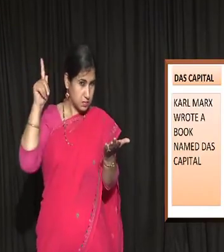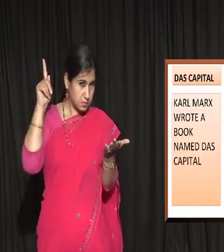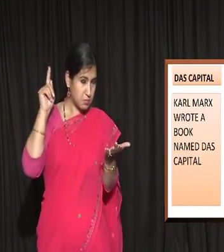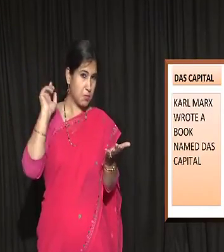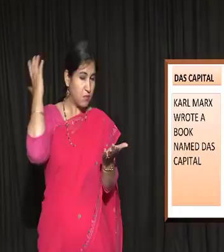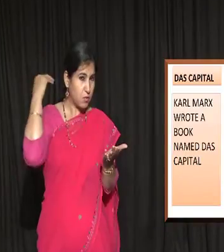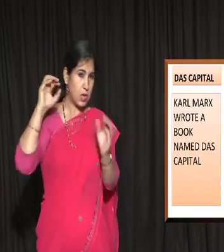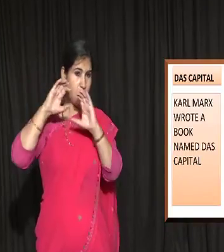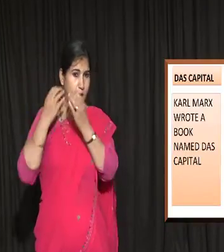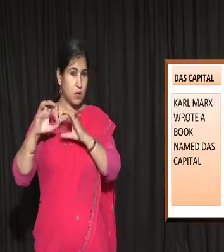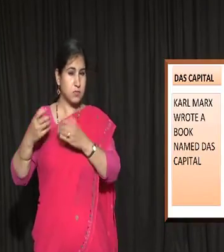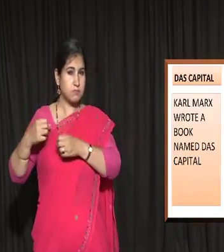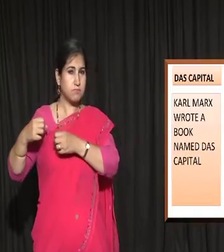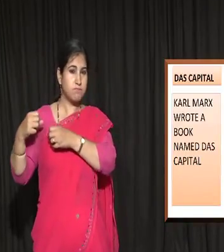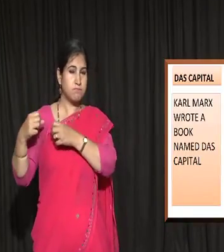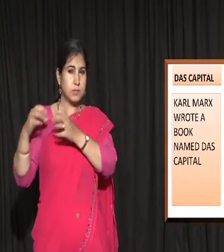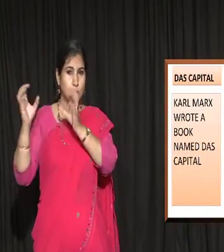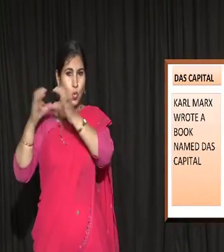been class struggle.